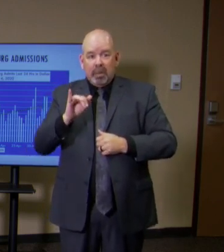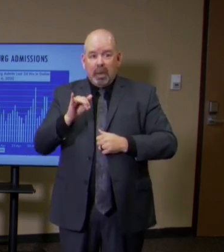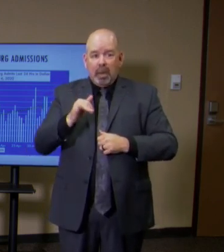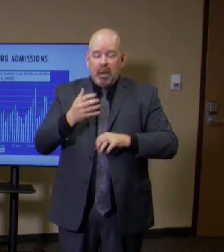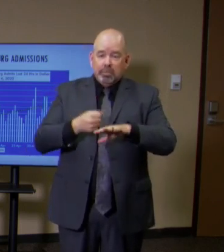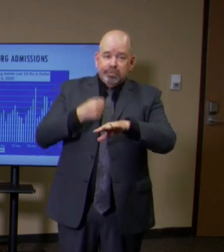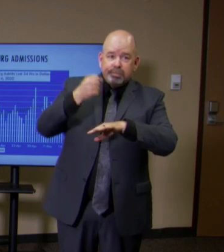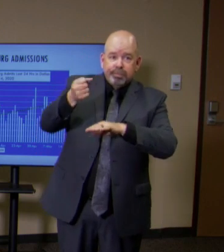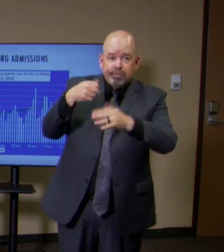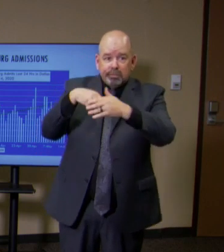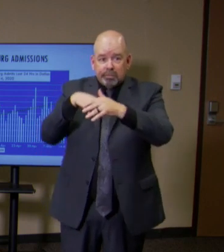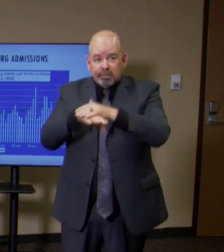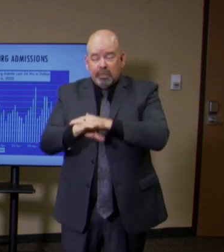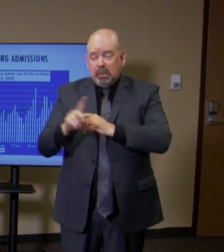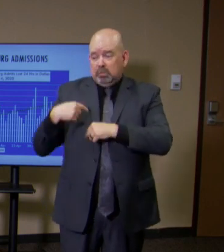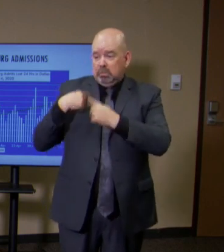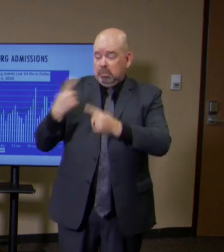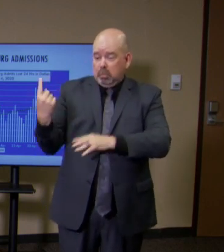24 hours